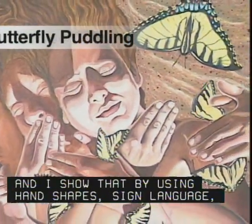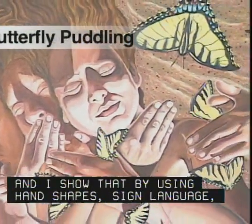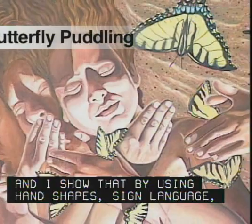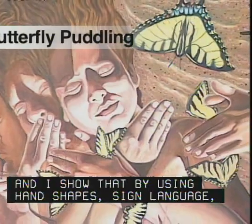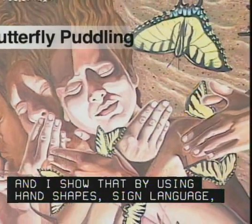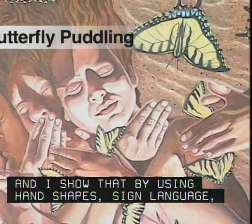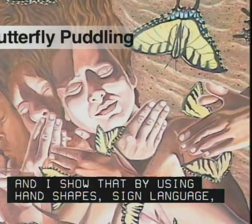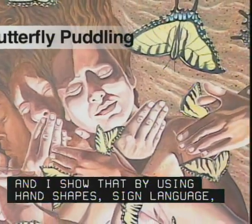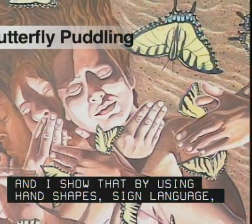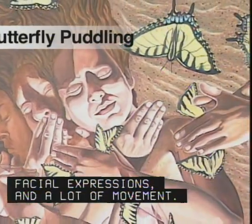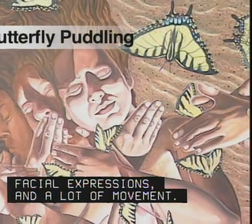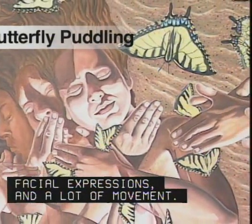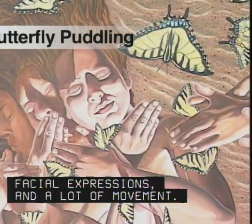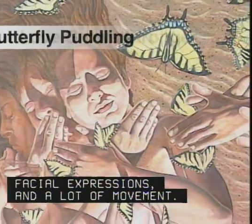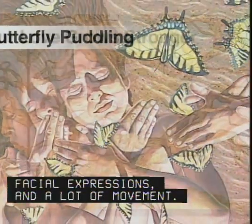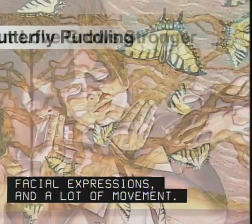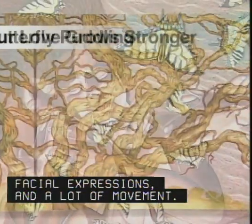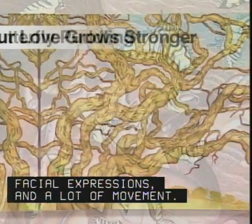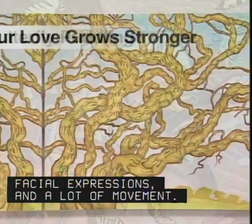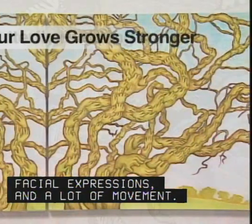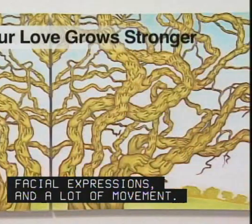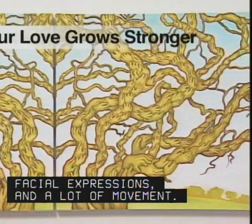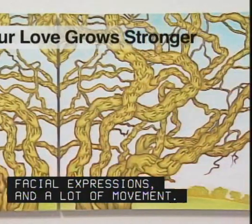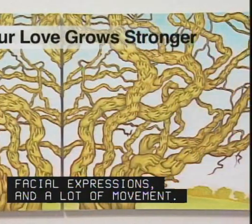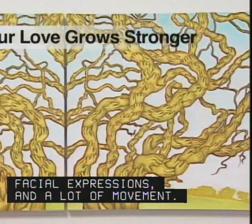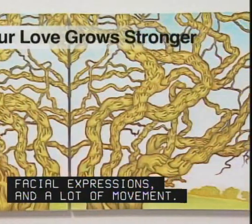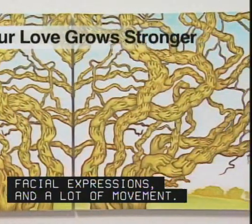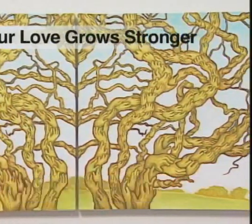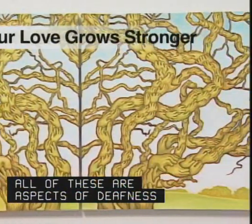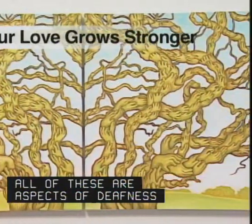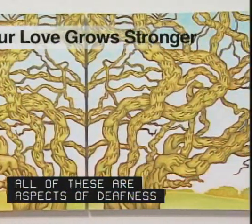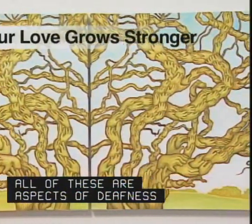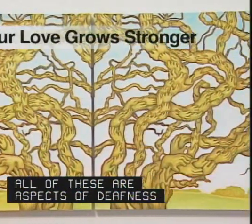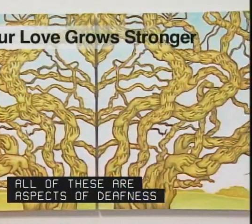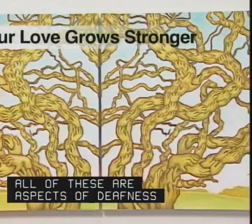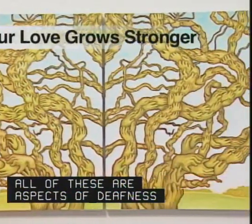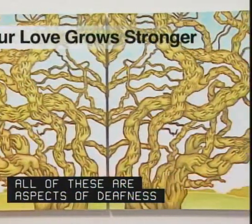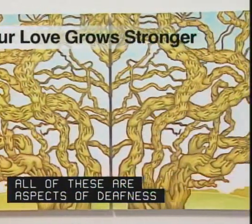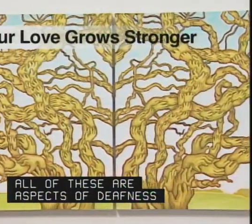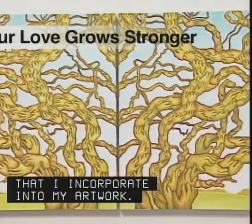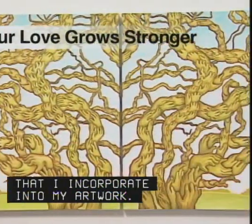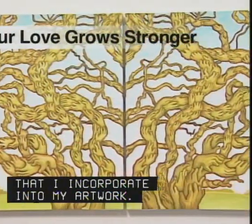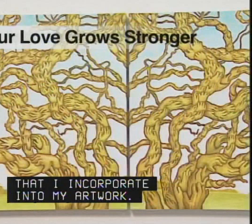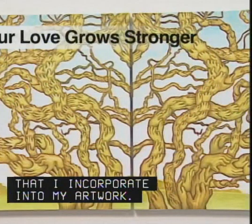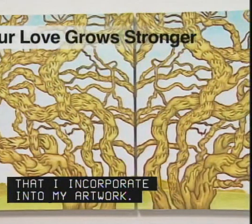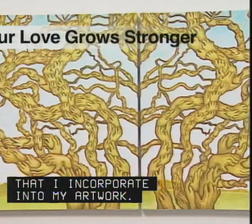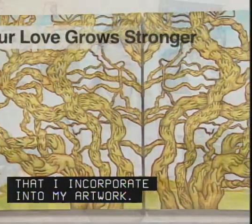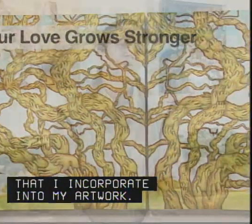sign language, facial expressions, and a lot of movement. All of these are aspects of deafness that I incorporate into my